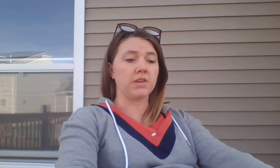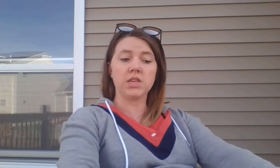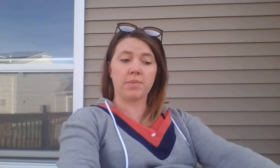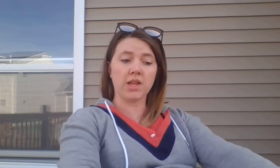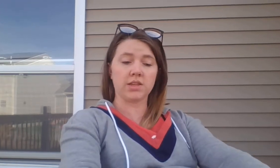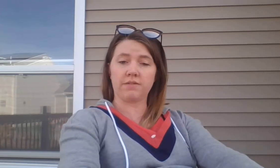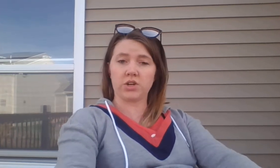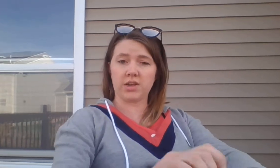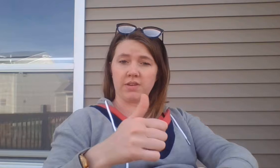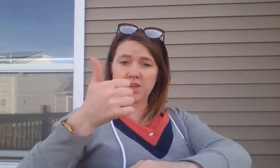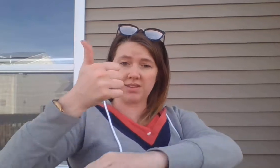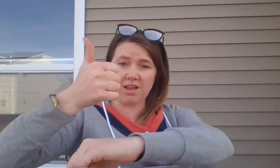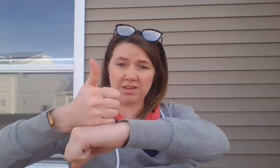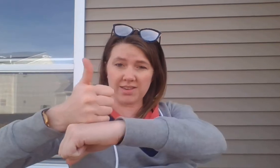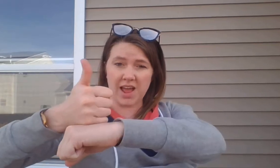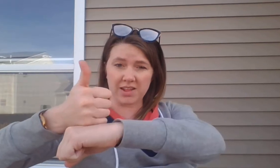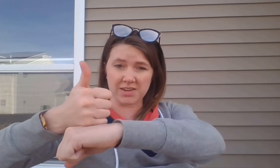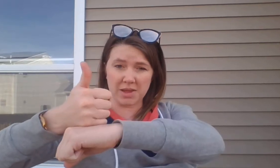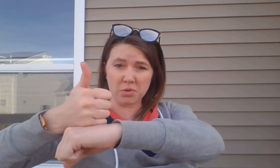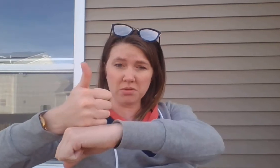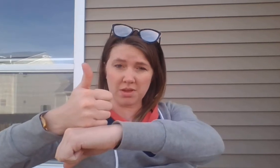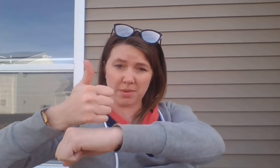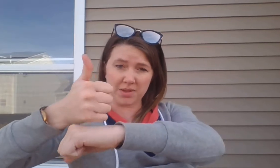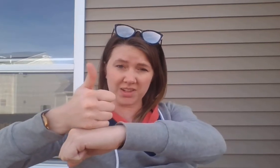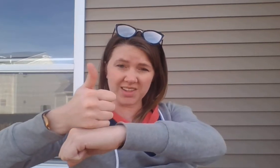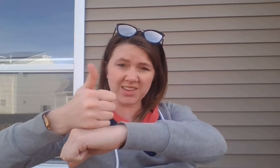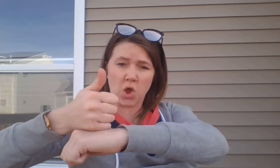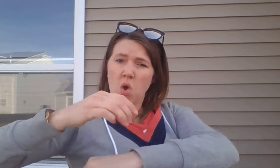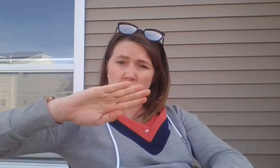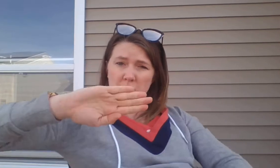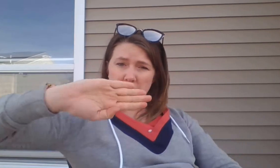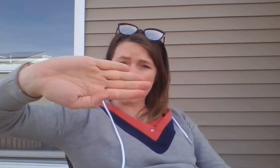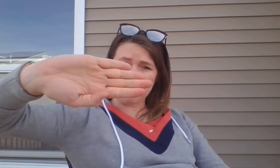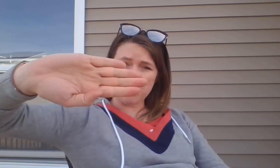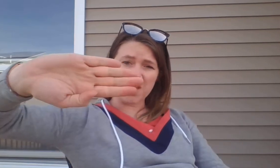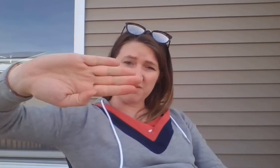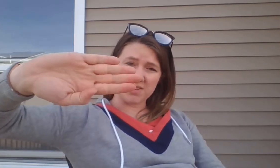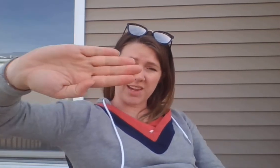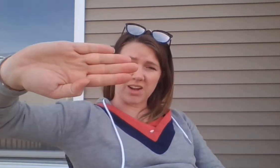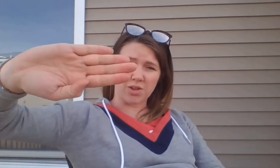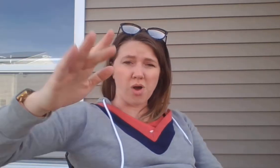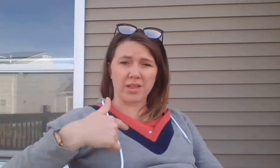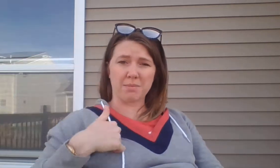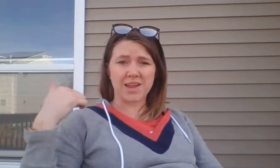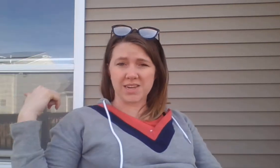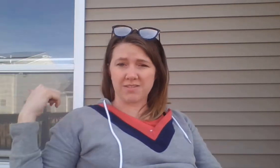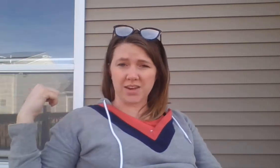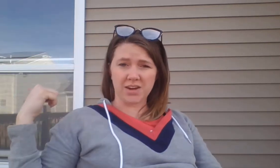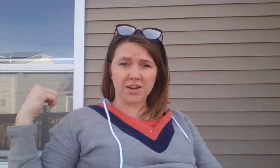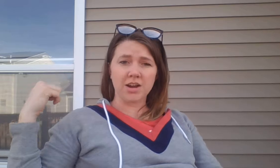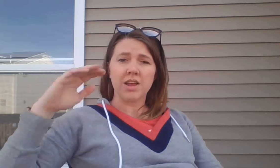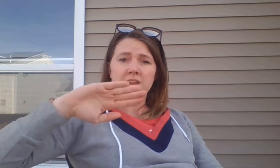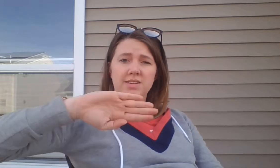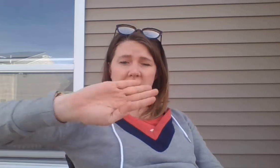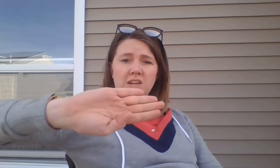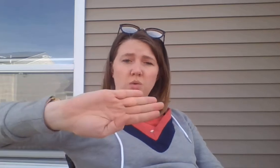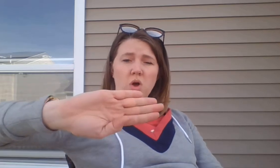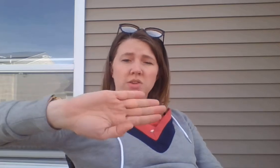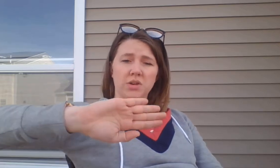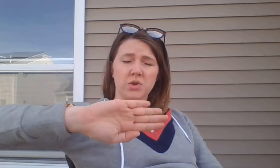TV depends. If your TV is set on a table, it might be like this, or it might be a B if it's hanging on the wall. Like my TV in here is hanging on the wall, so I